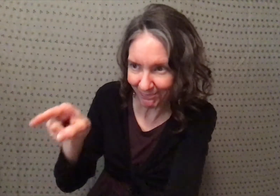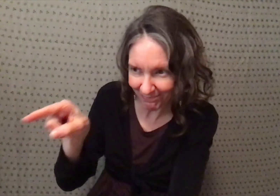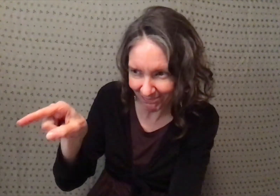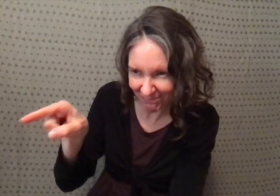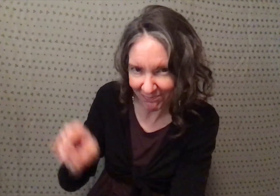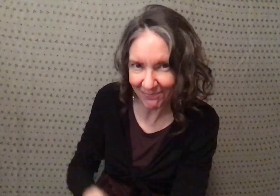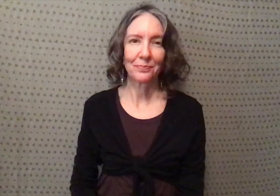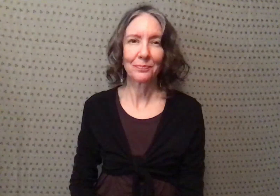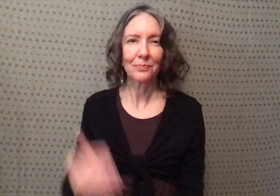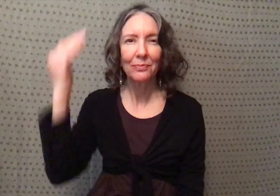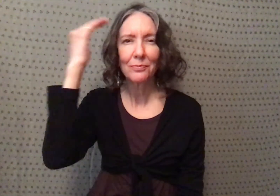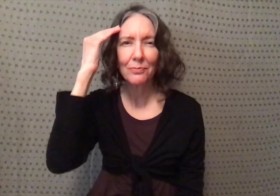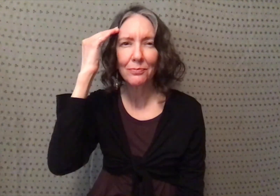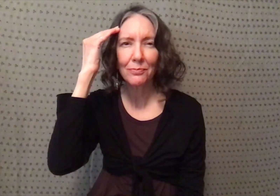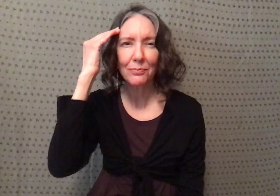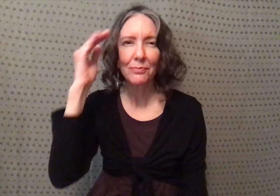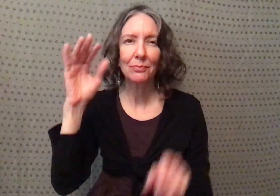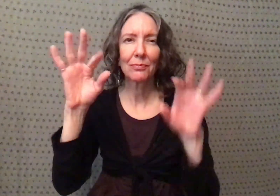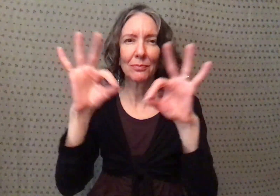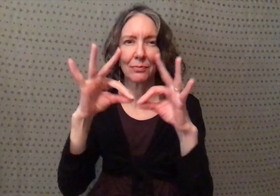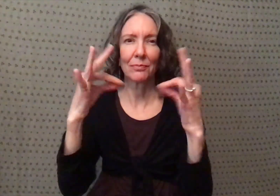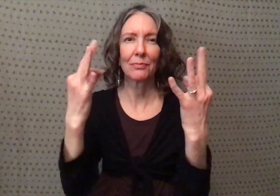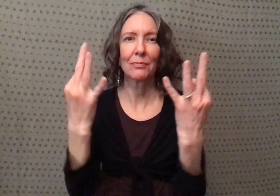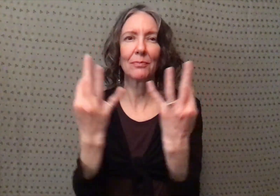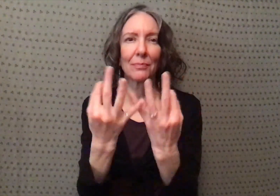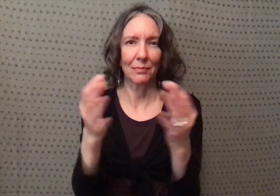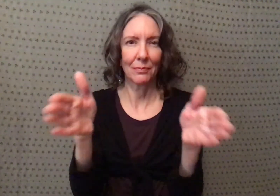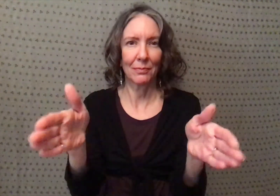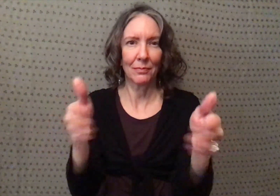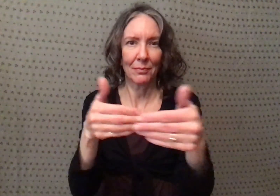sitting right there. You know the family room?